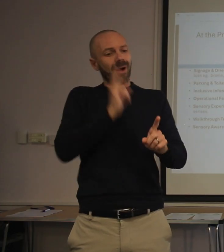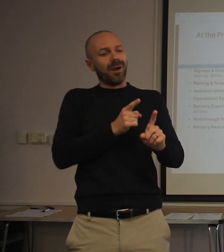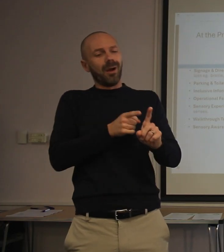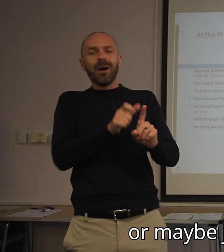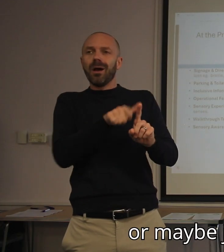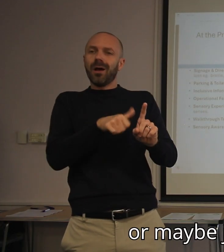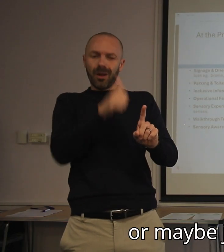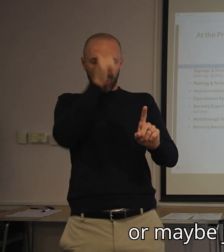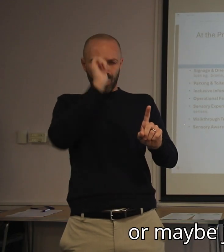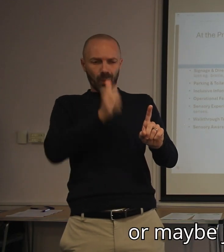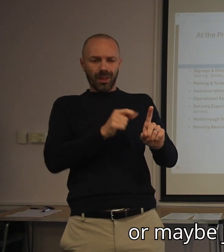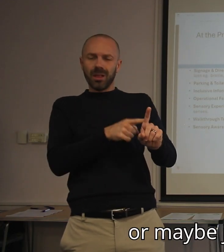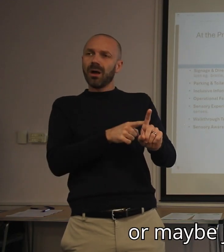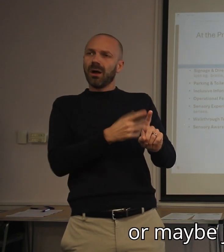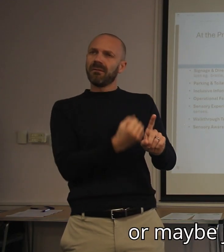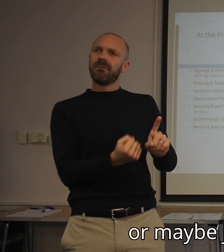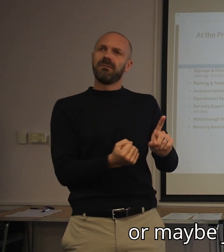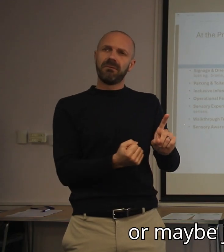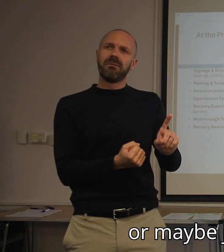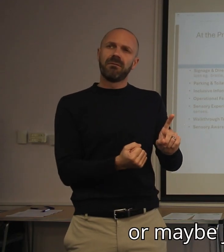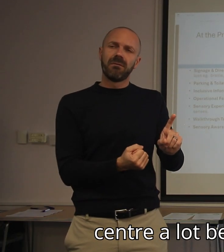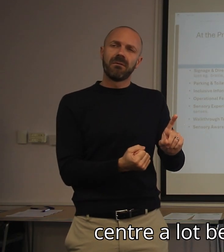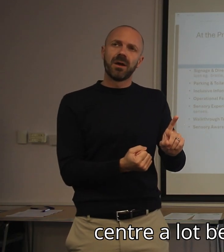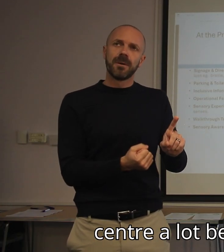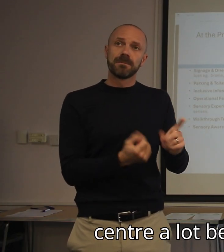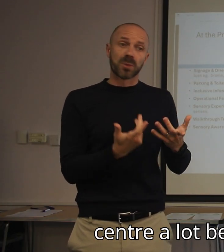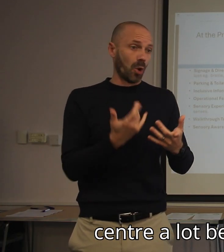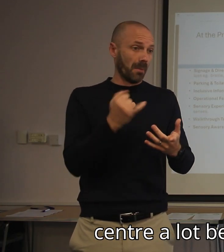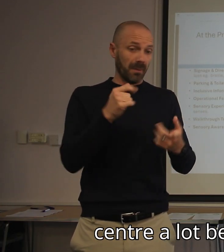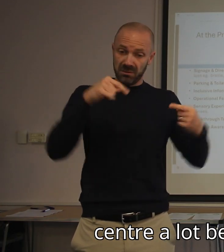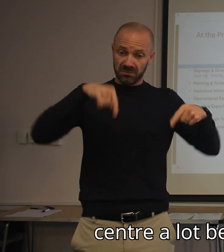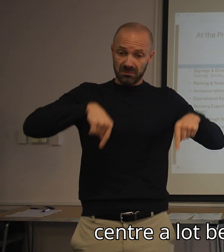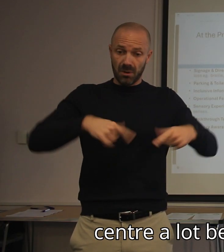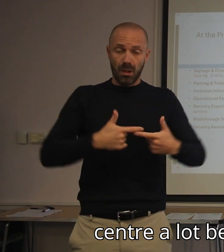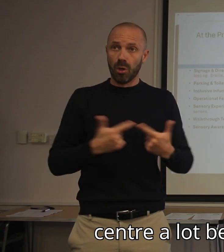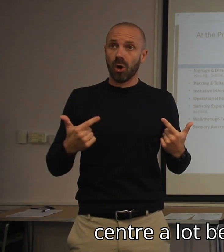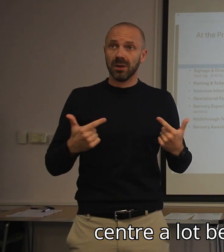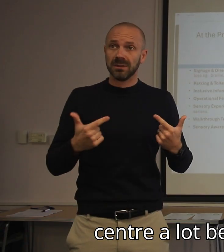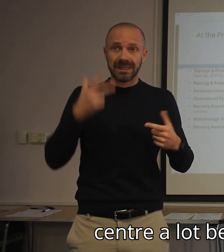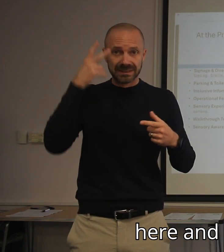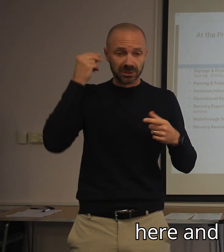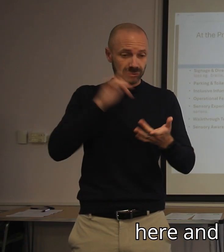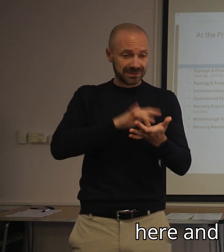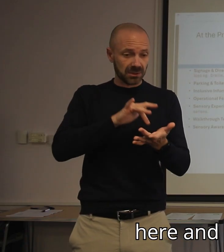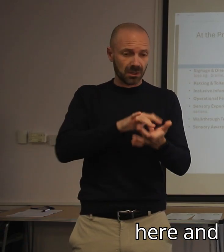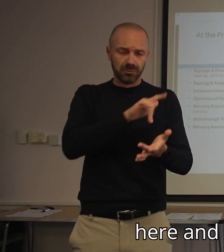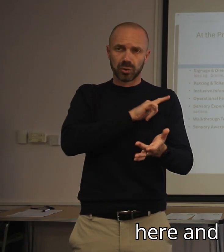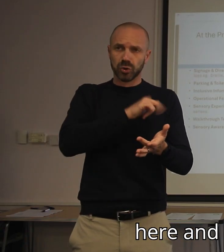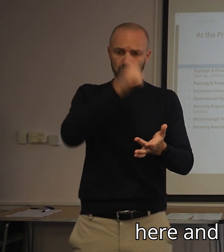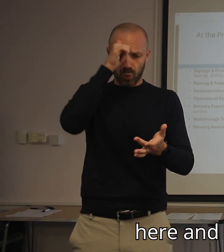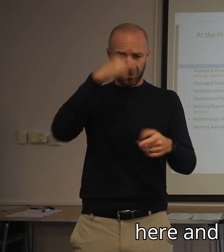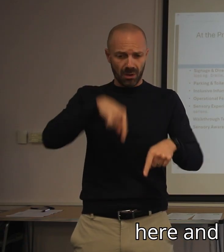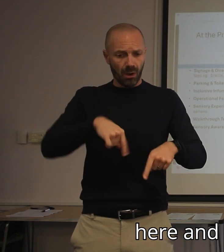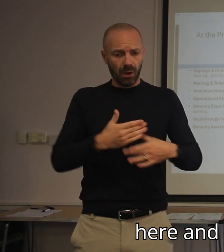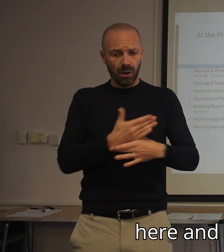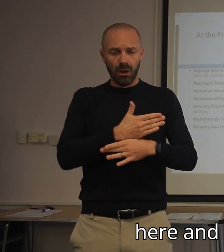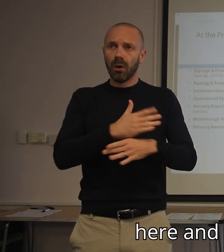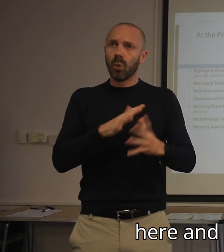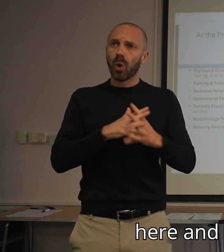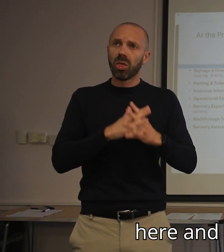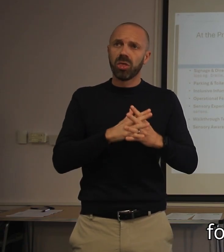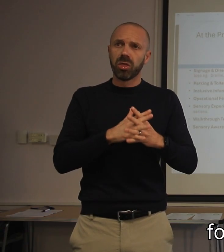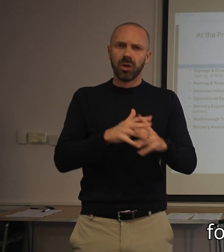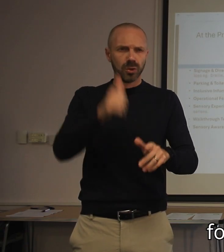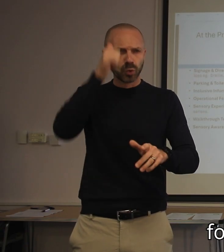does, or maybe just you're in the sensory centre a lot because you know what we do here and can